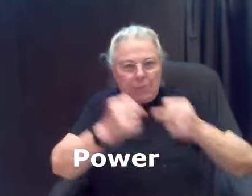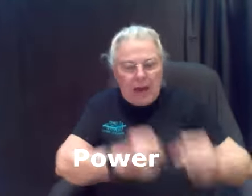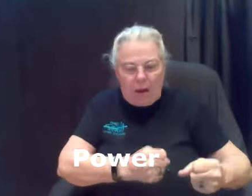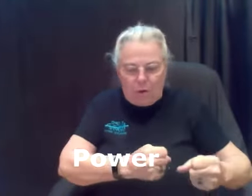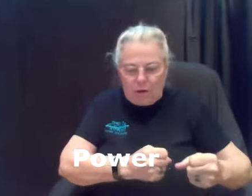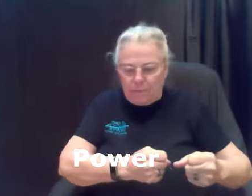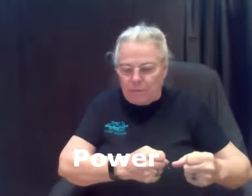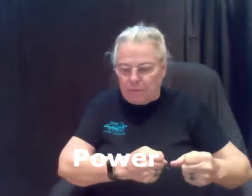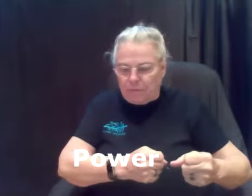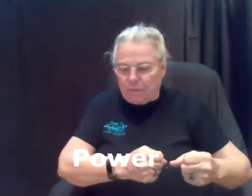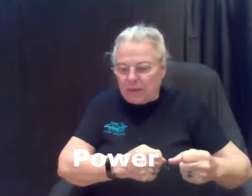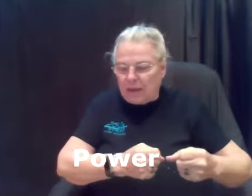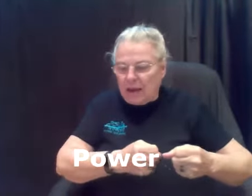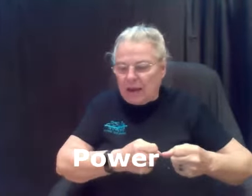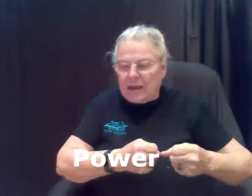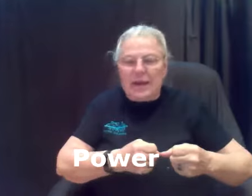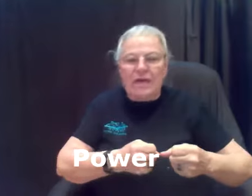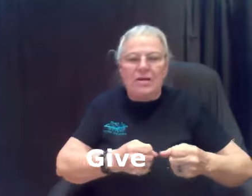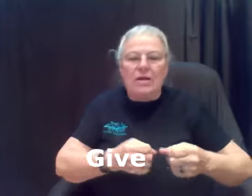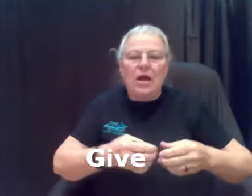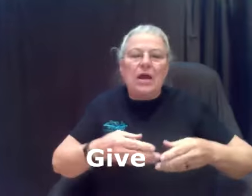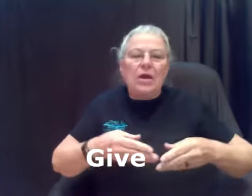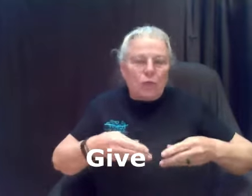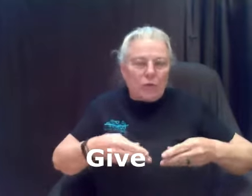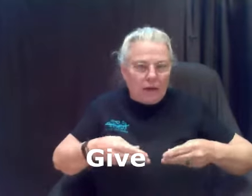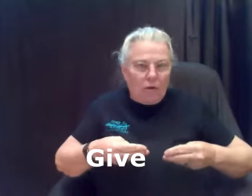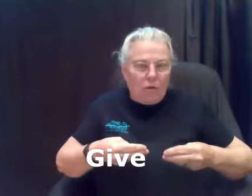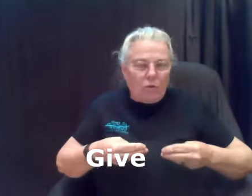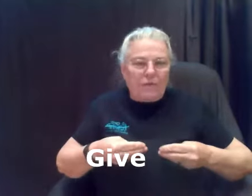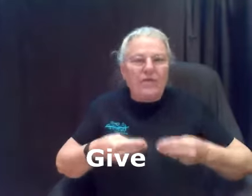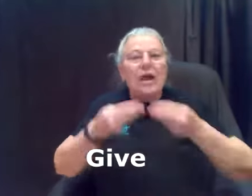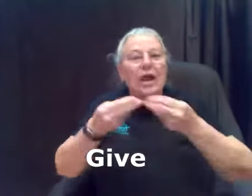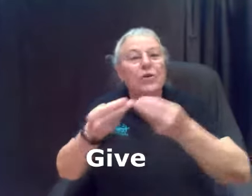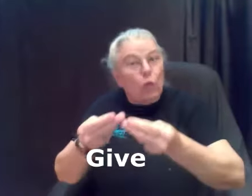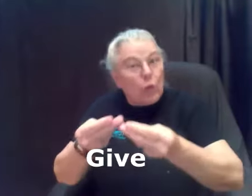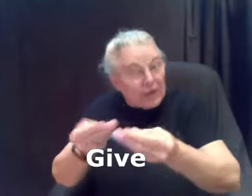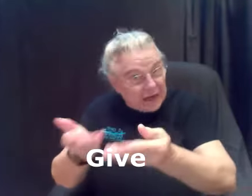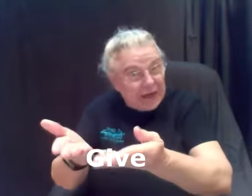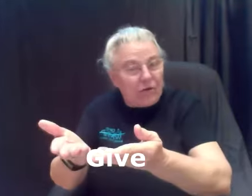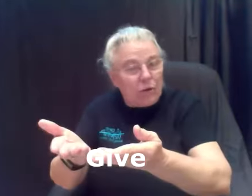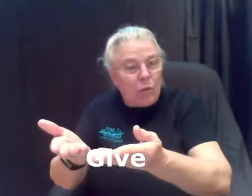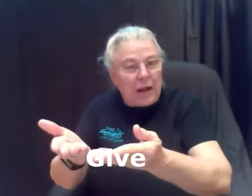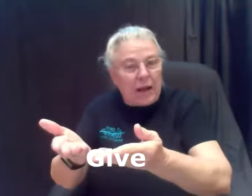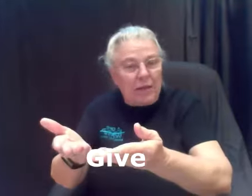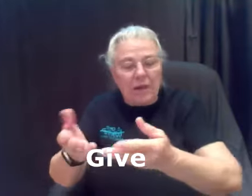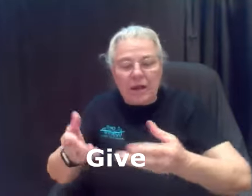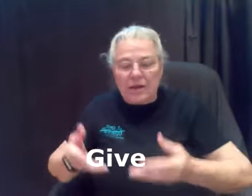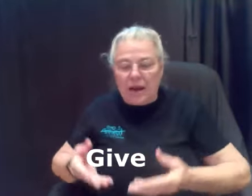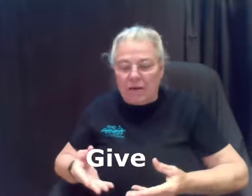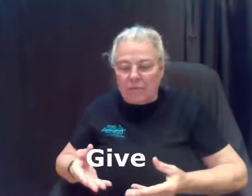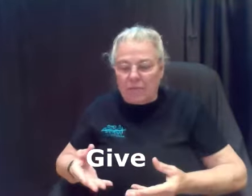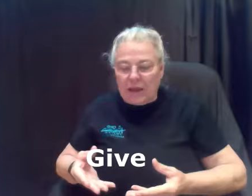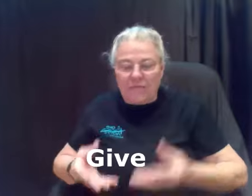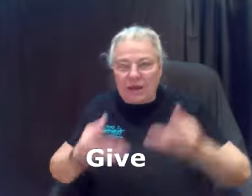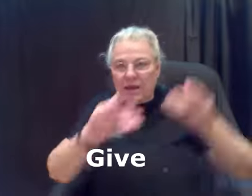Power. Given. You get a hold of it and you're going to give it away. Now, if it comes